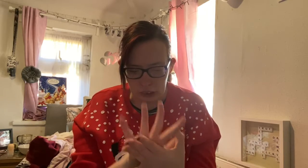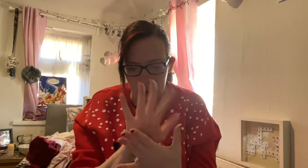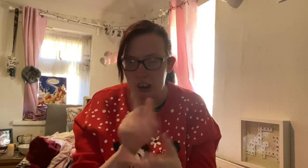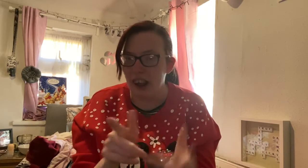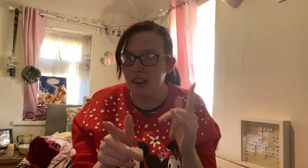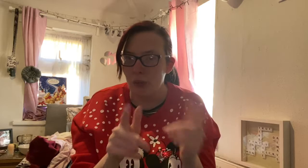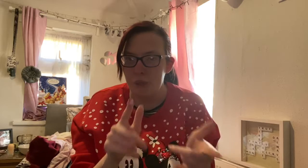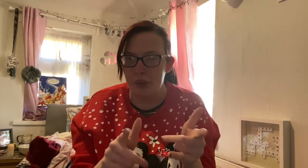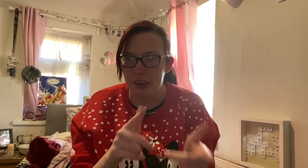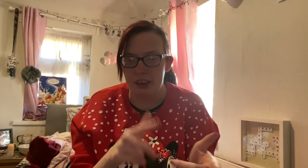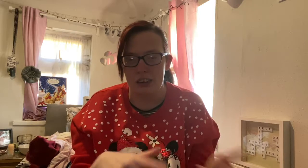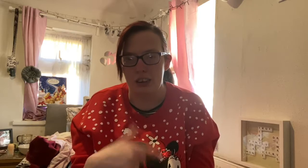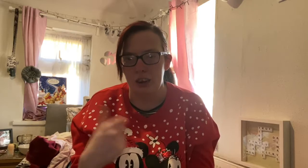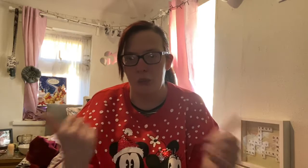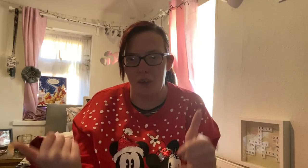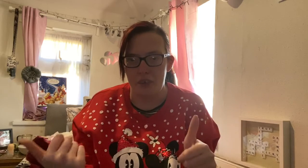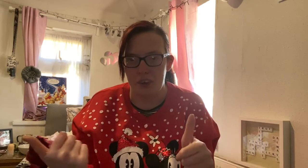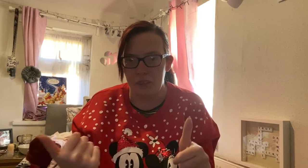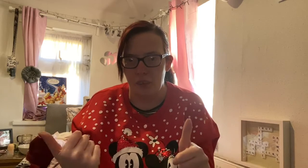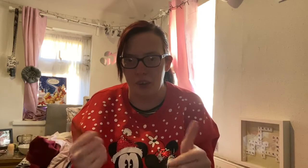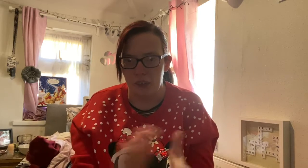So that is what I've been listening to while I've been talking my bedroom at.